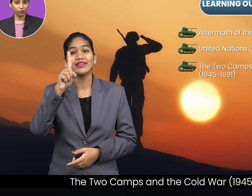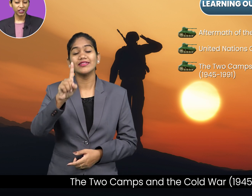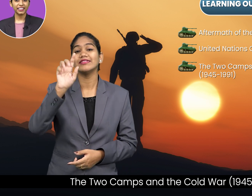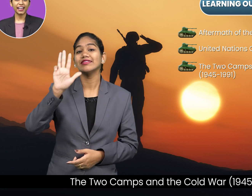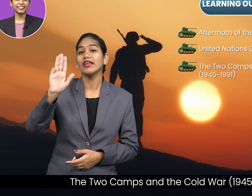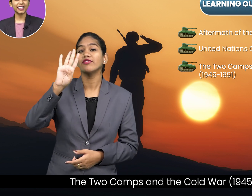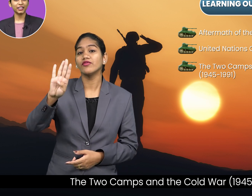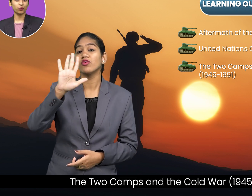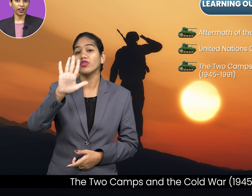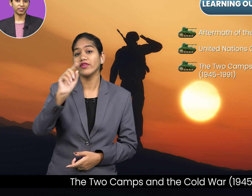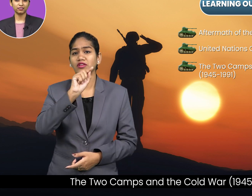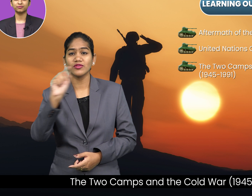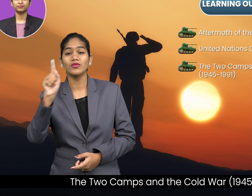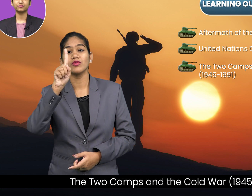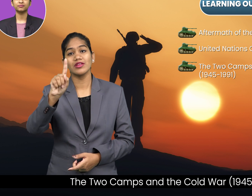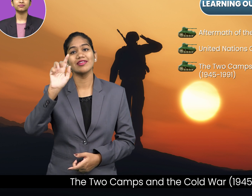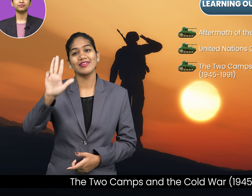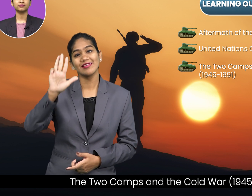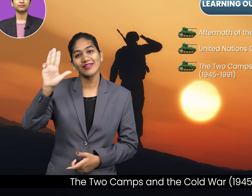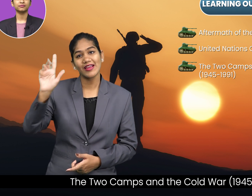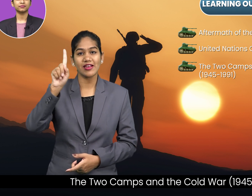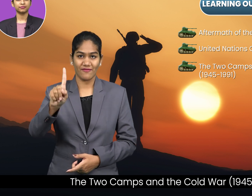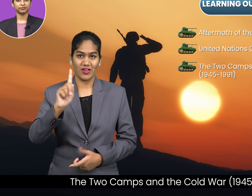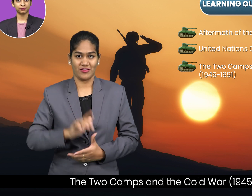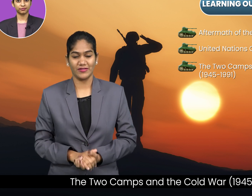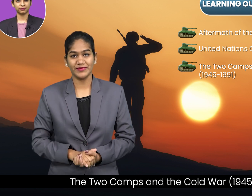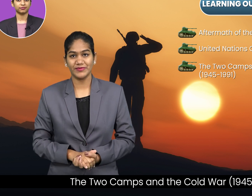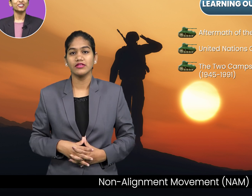1945 to 1991.